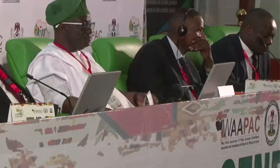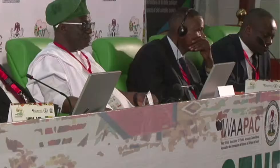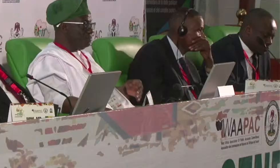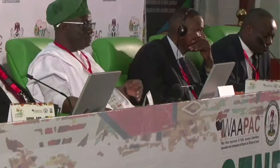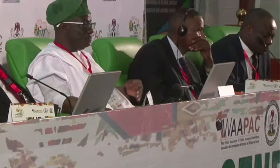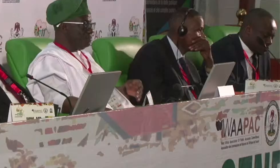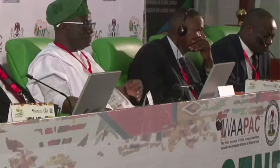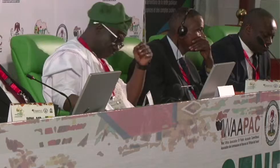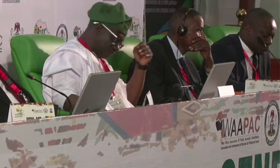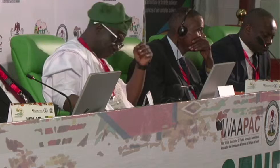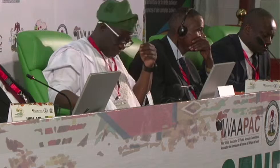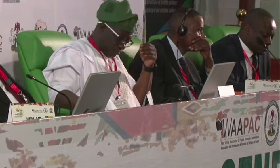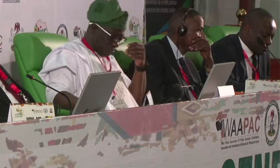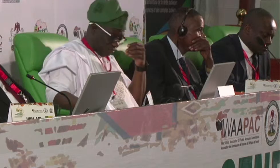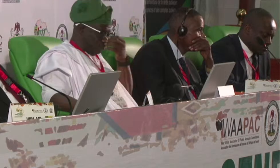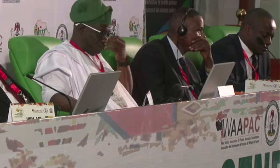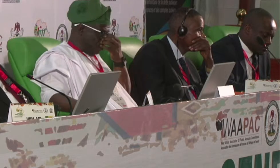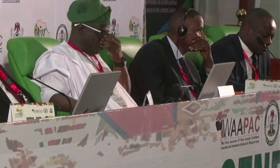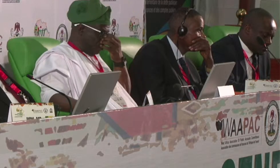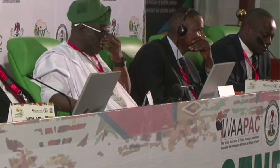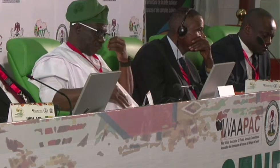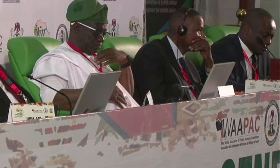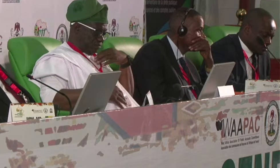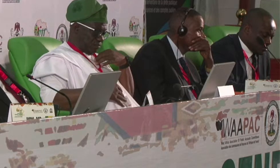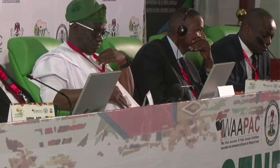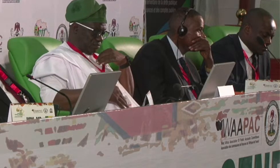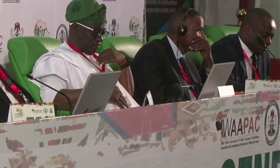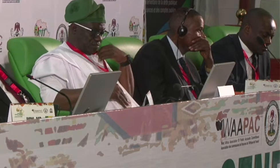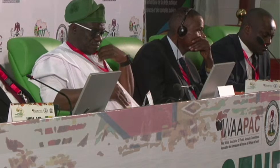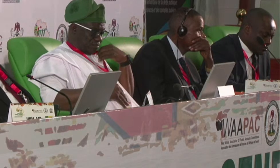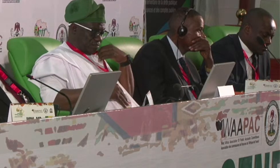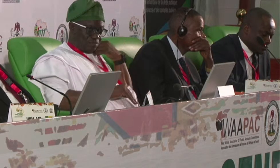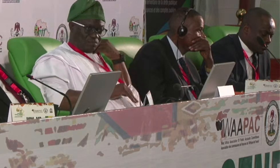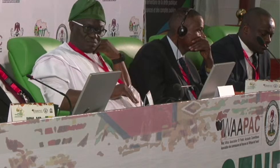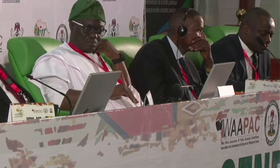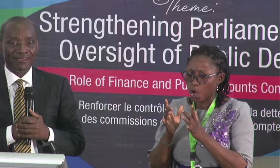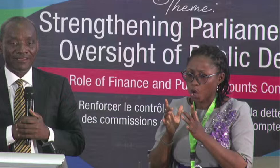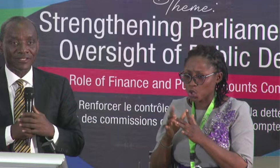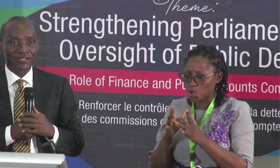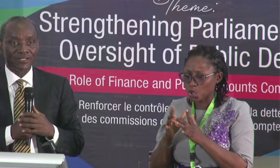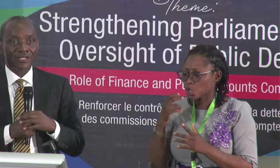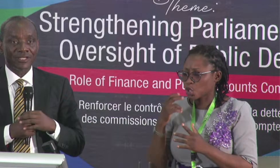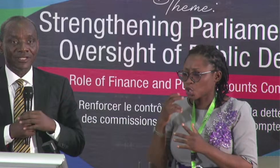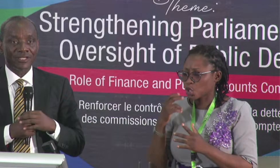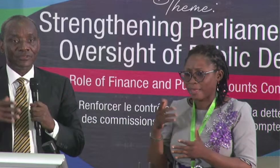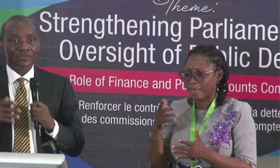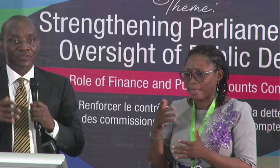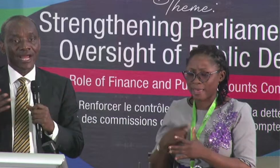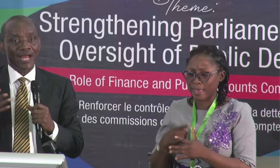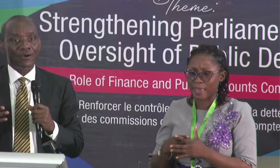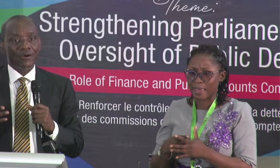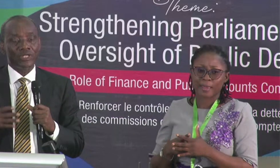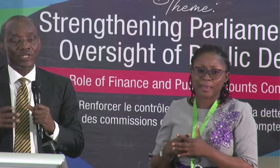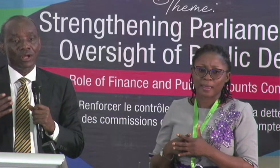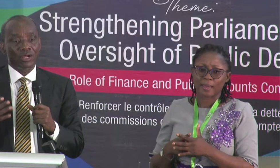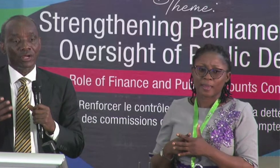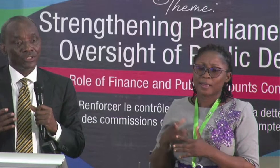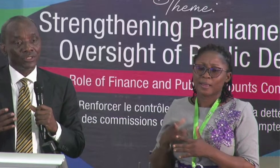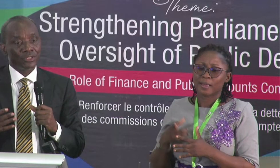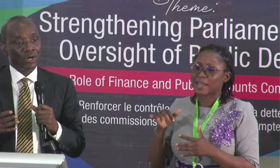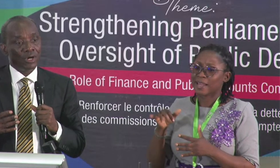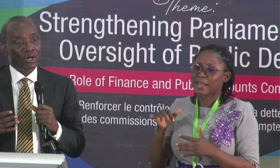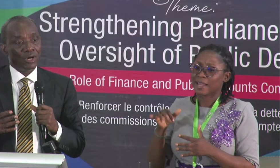generation, African ADB, I used to consult and speak at their events. They are now doing a